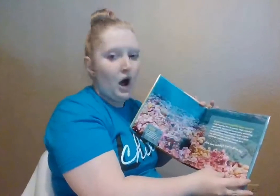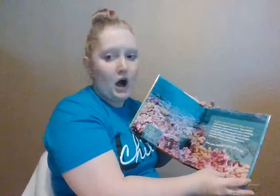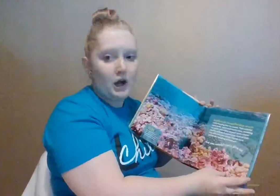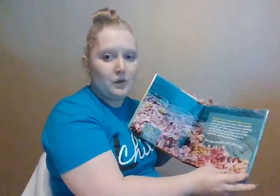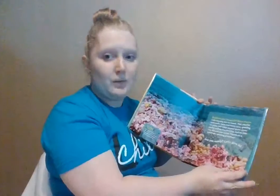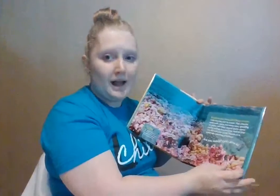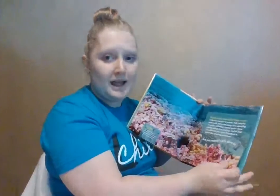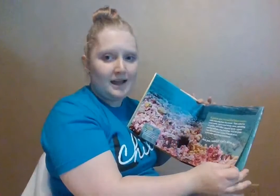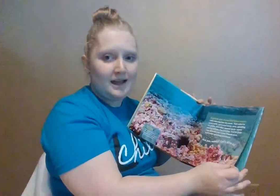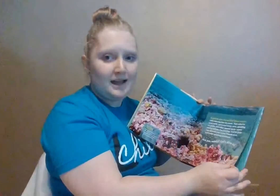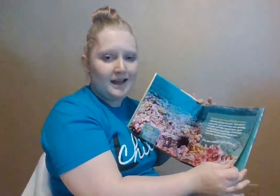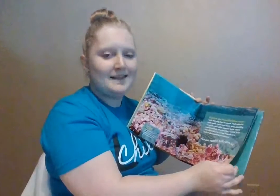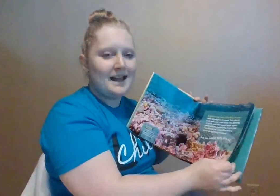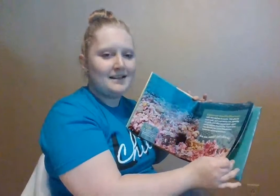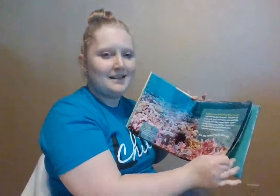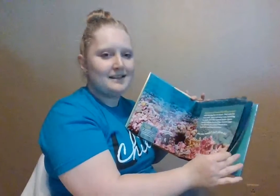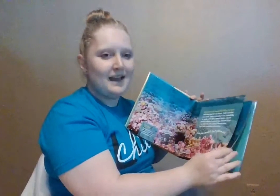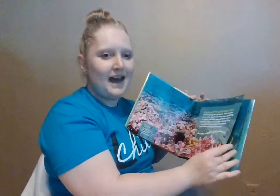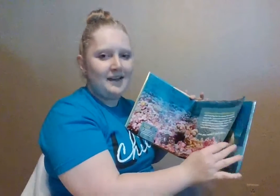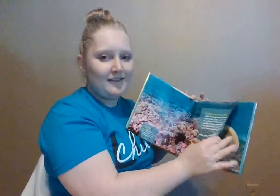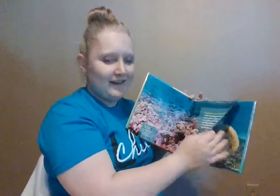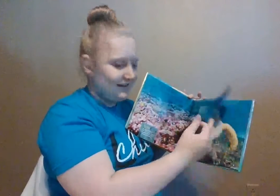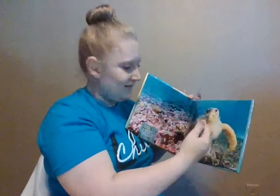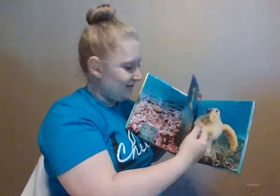Are you ready? Let's dive in.